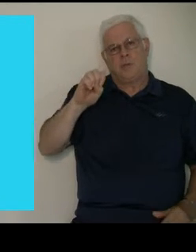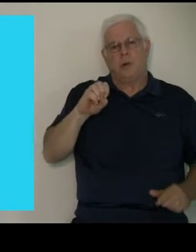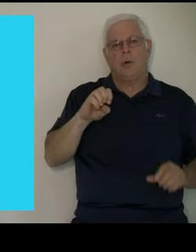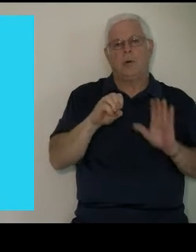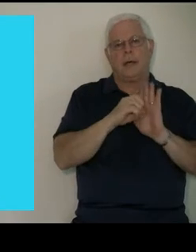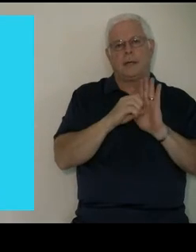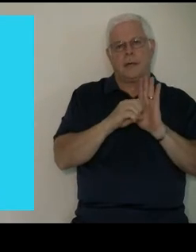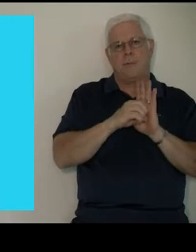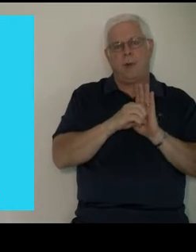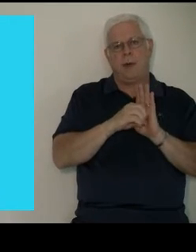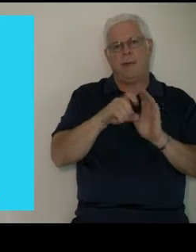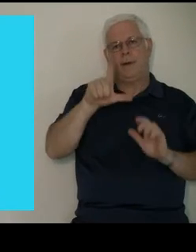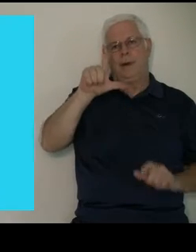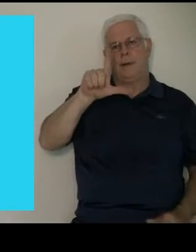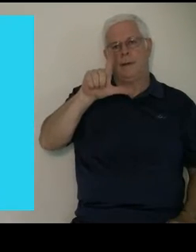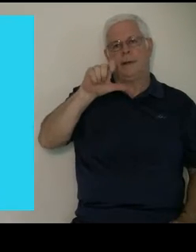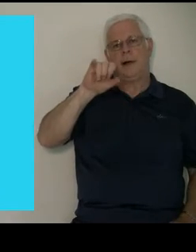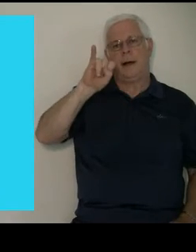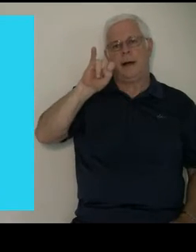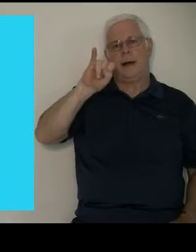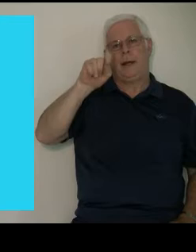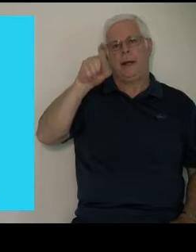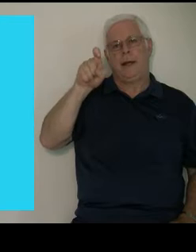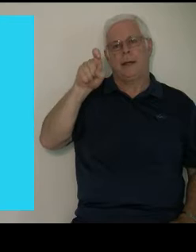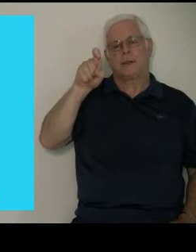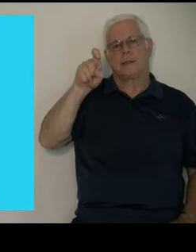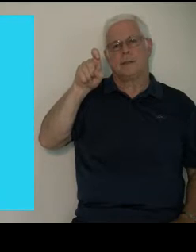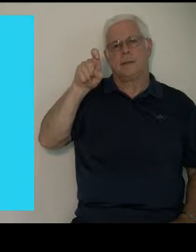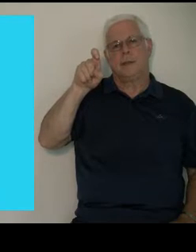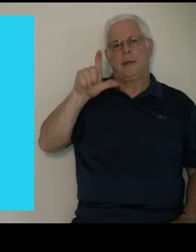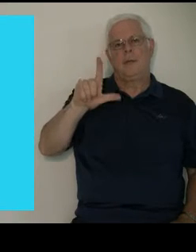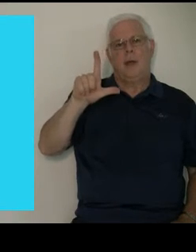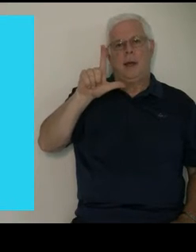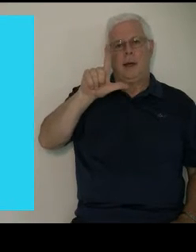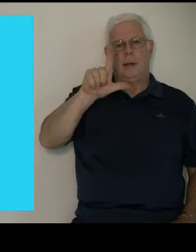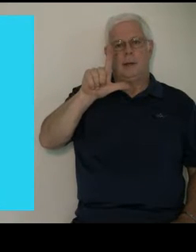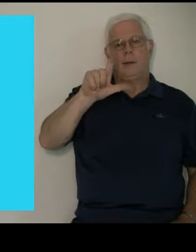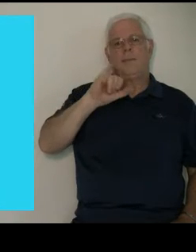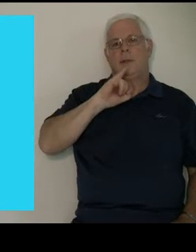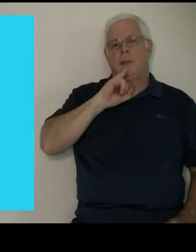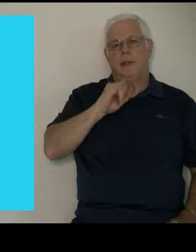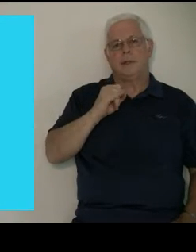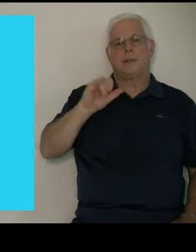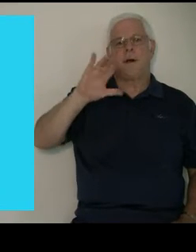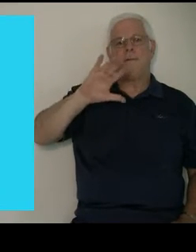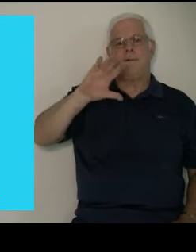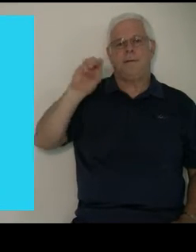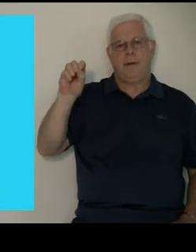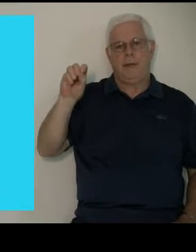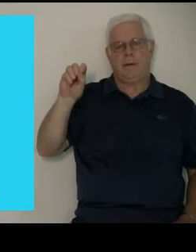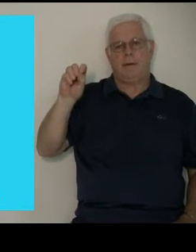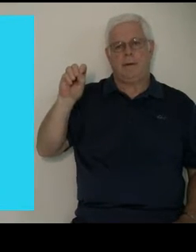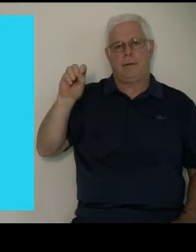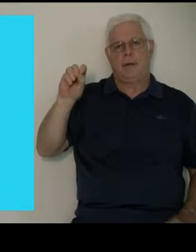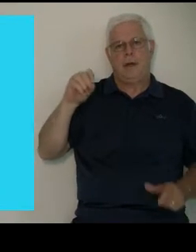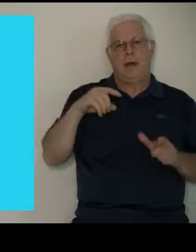So, like example, we have LIX. L is 50.